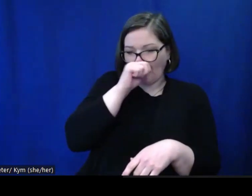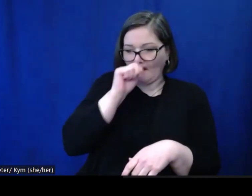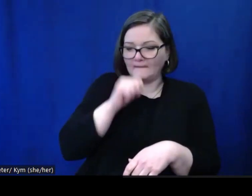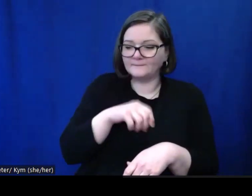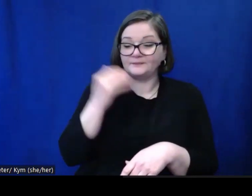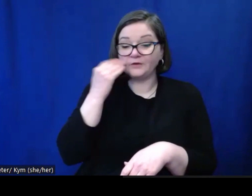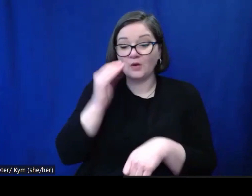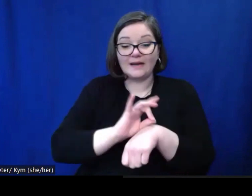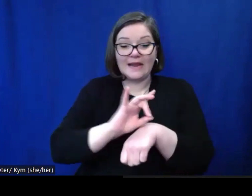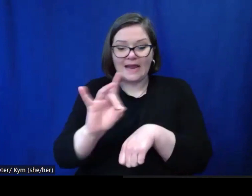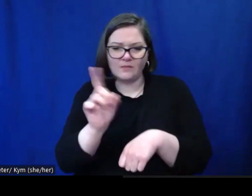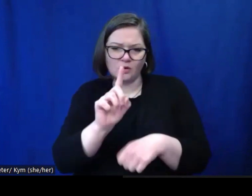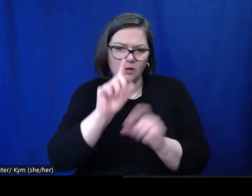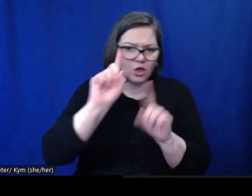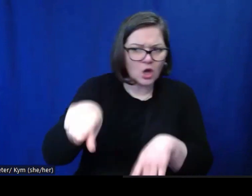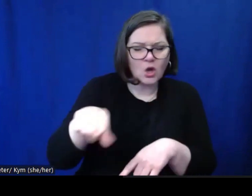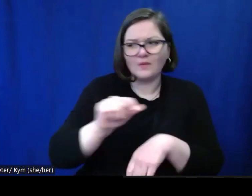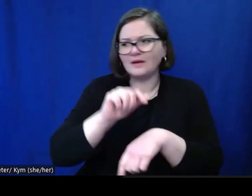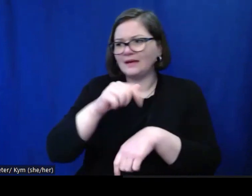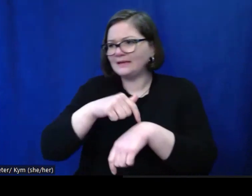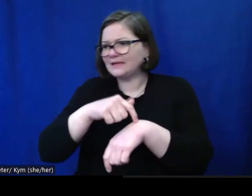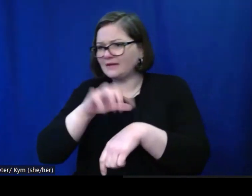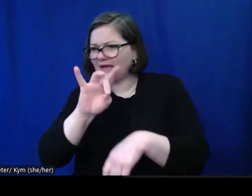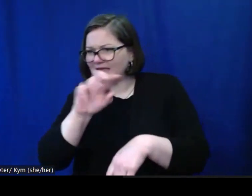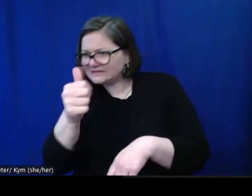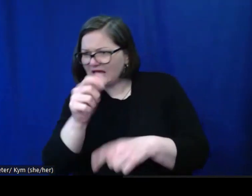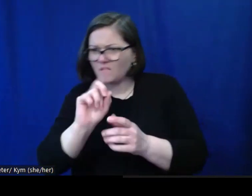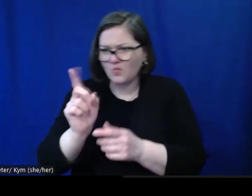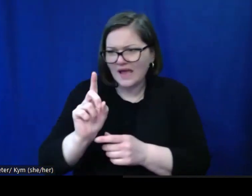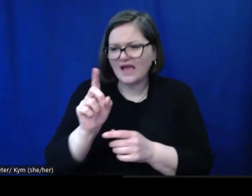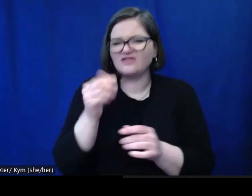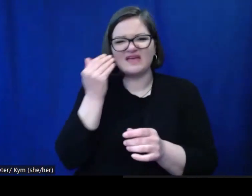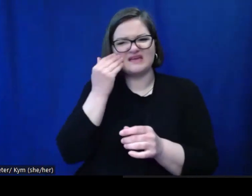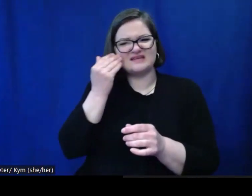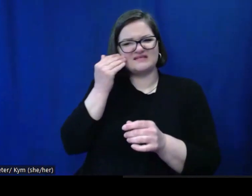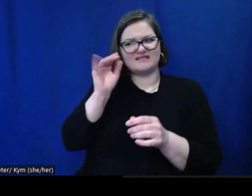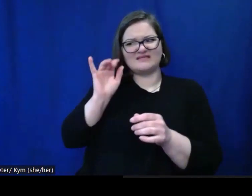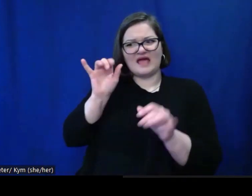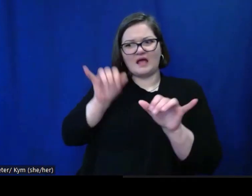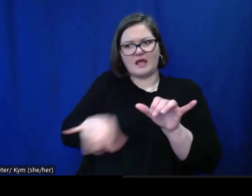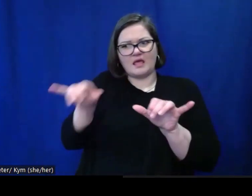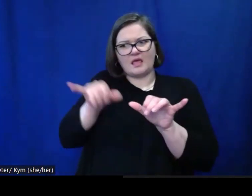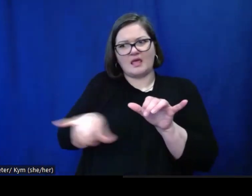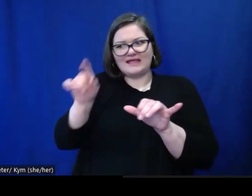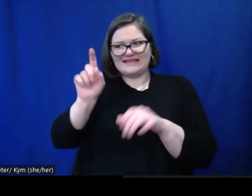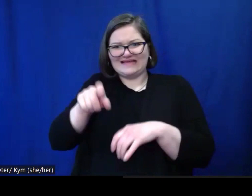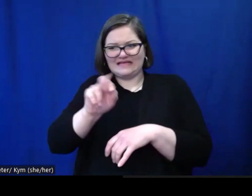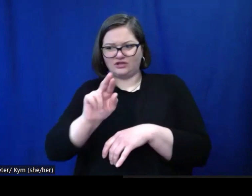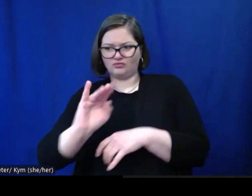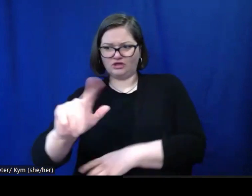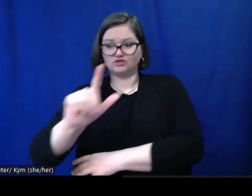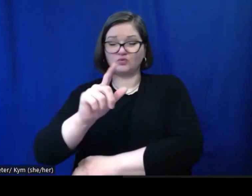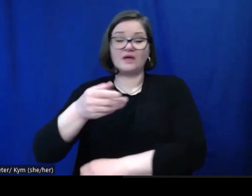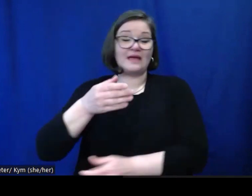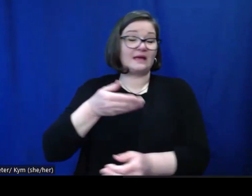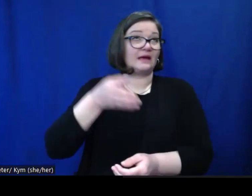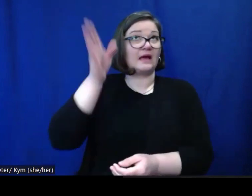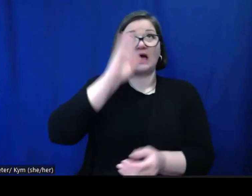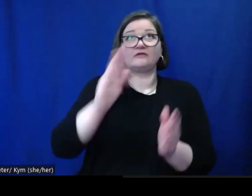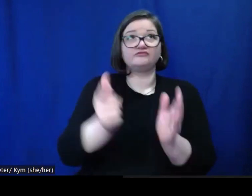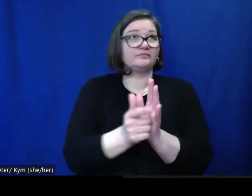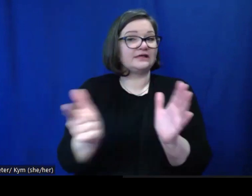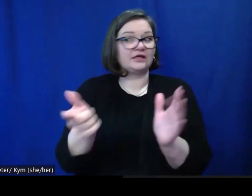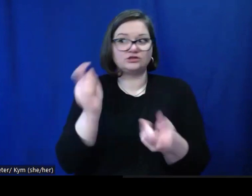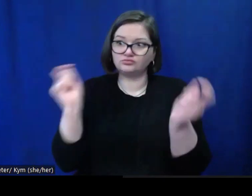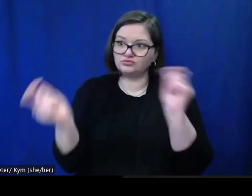o'clock we're going where, and 8:10 we're going where, and they need the ritual. And then, oh my goodness, God forbid, you change that ritual. Like, it